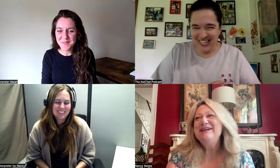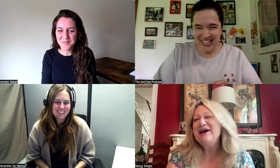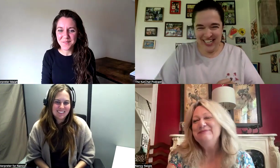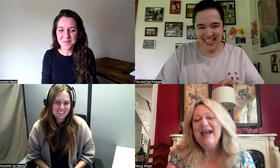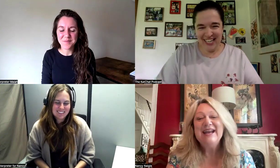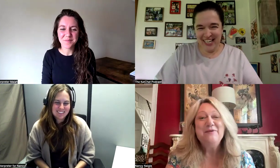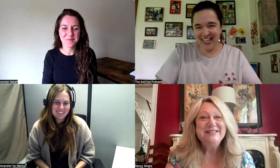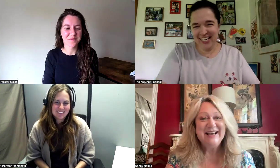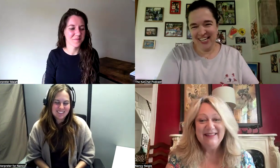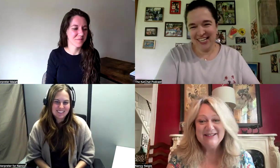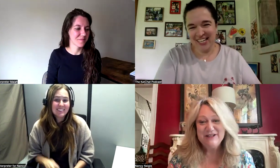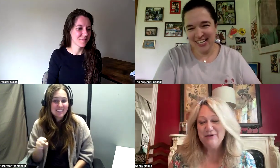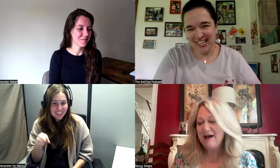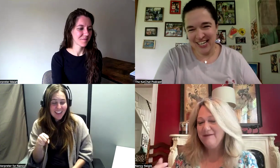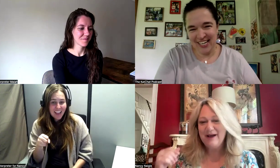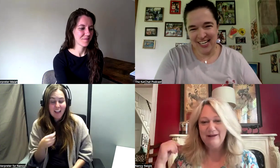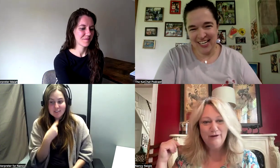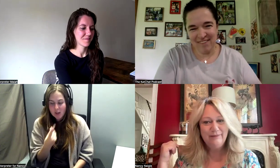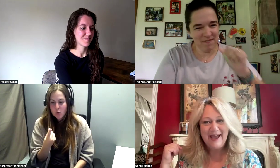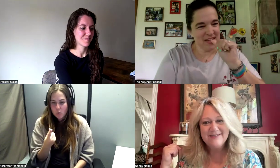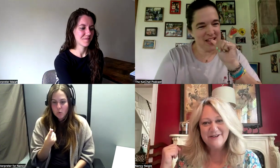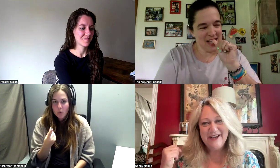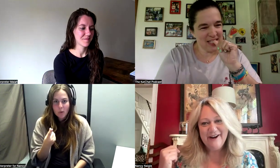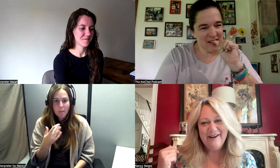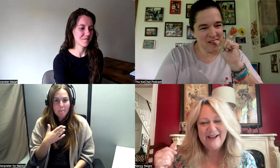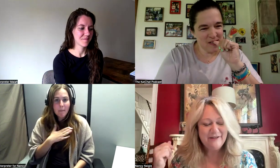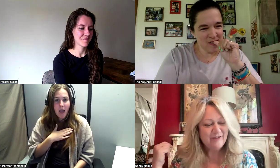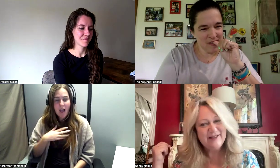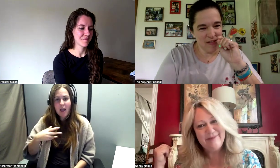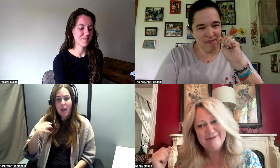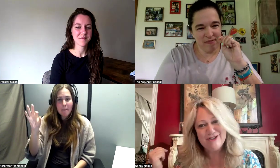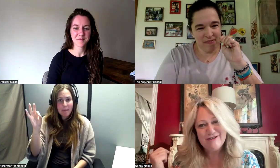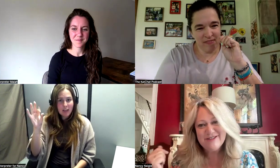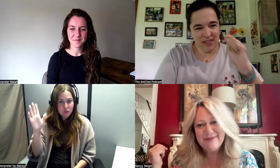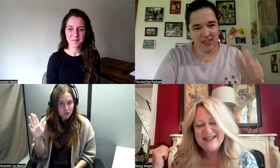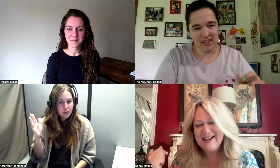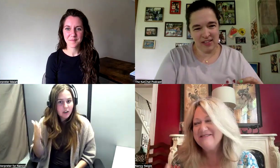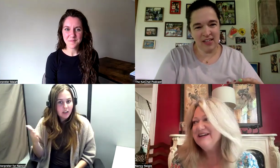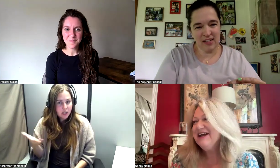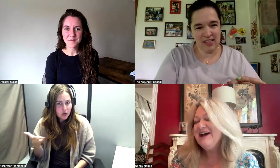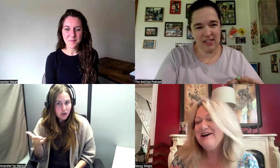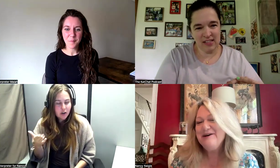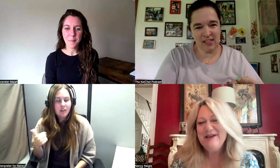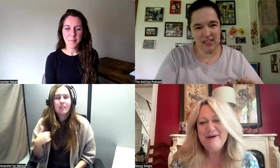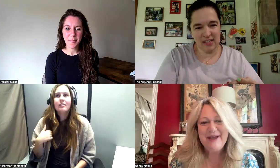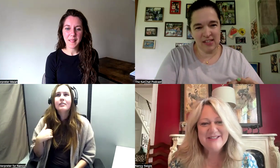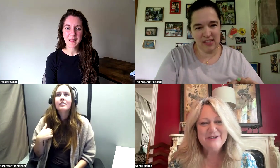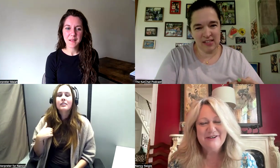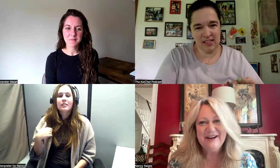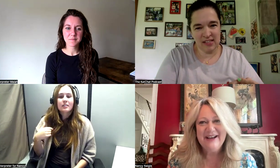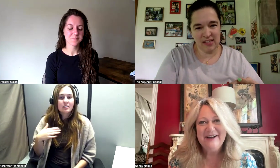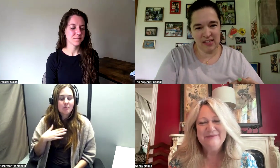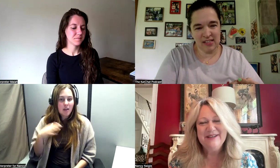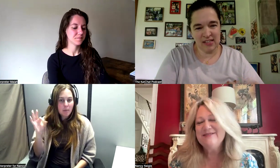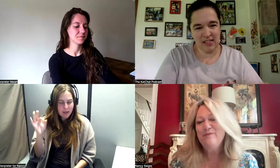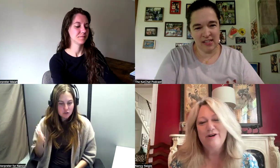Yep, yep. And I will tell you this too, my local pastor here, I go to Franklin Baptist Church in my town. And my